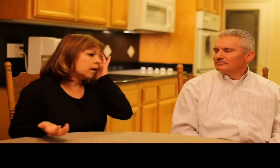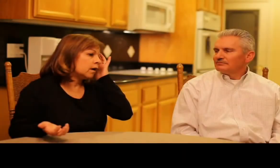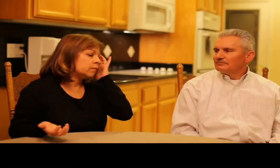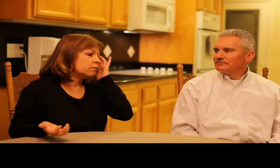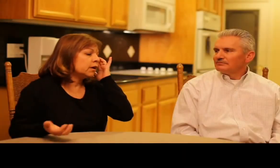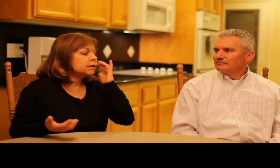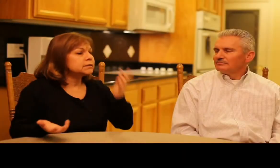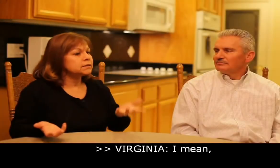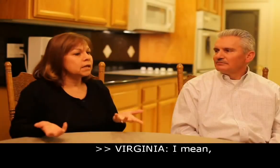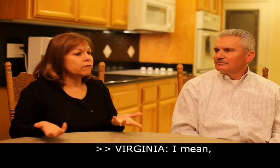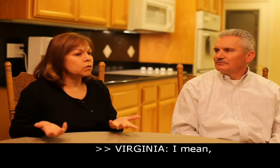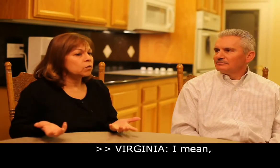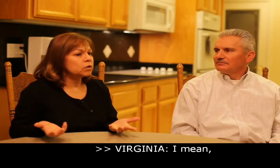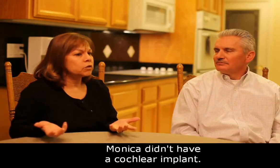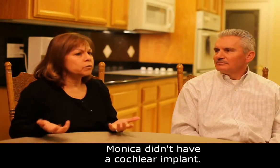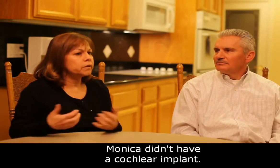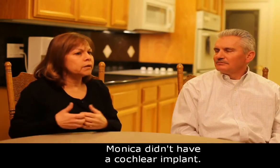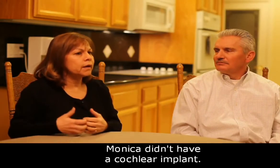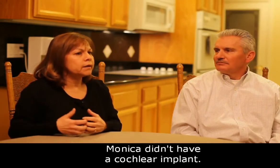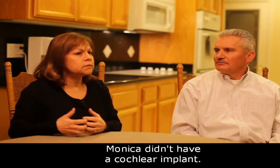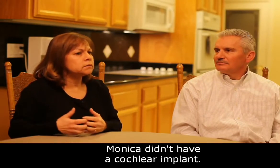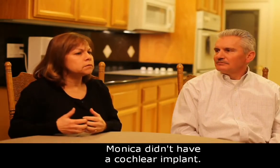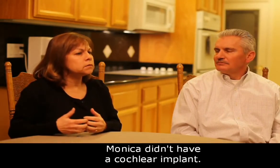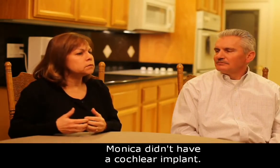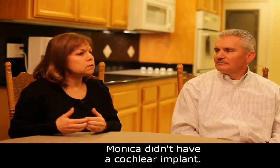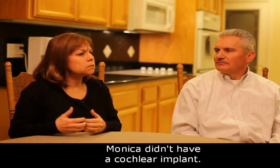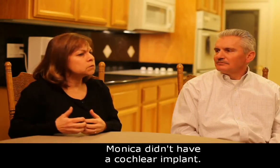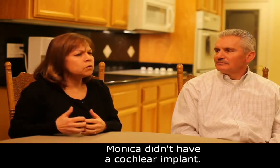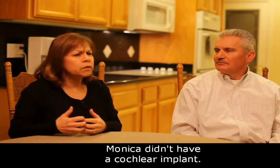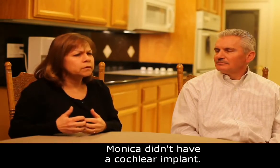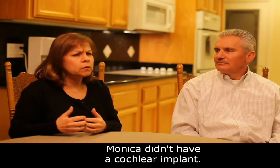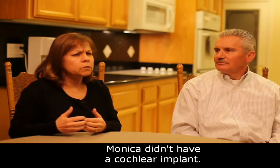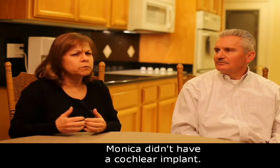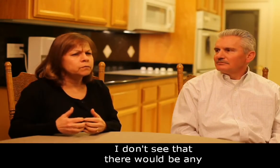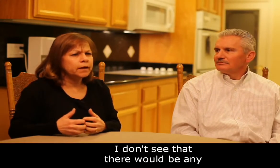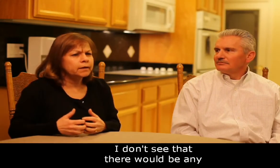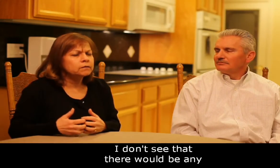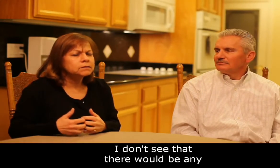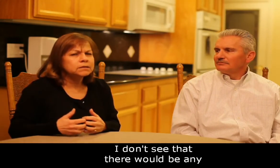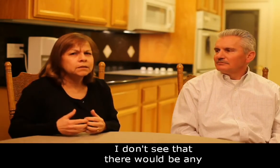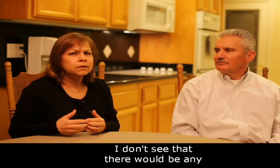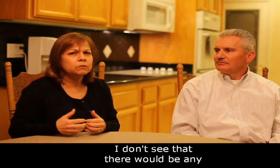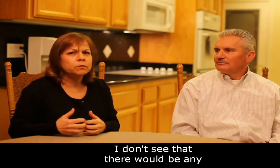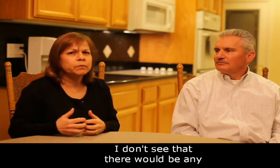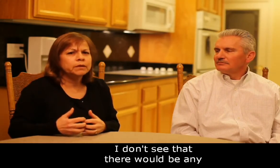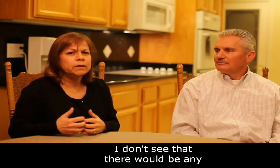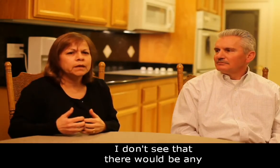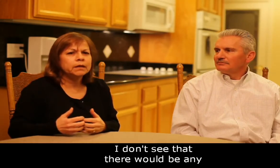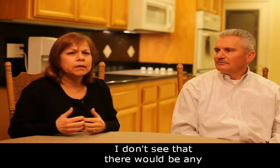I mean, Monica didn't have a cochlear, but I don't know that I don't see that there would be any